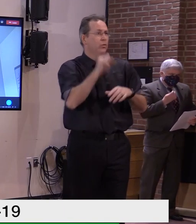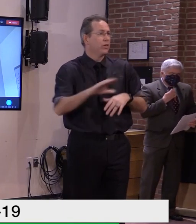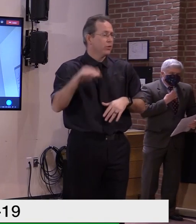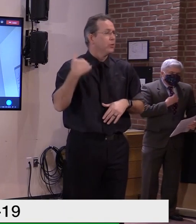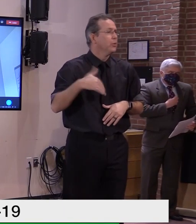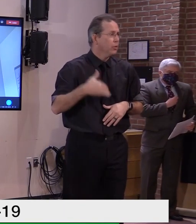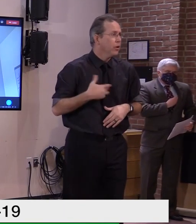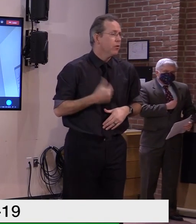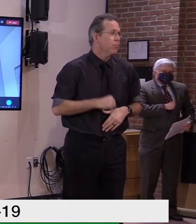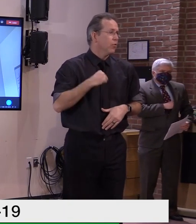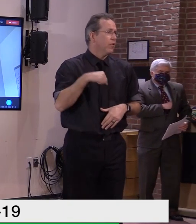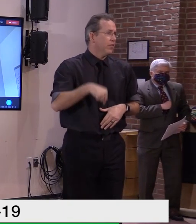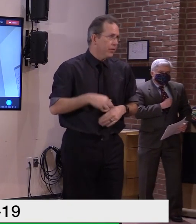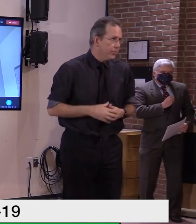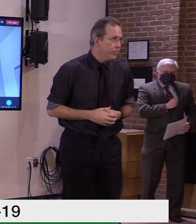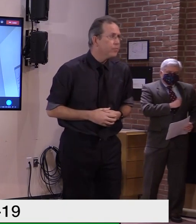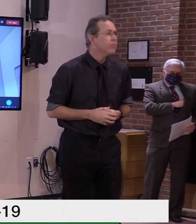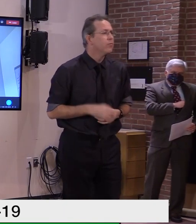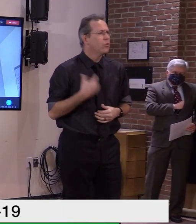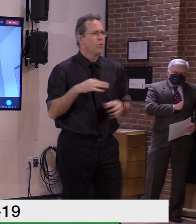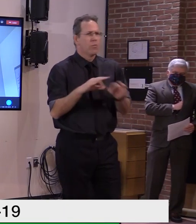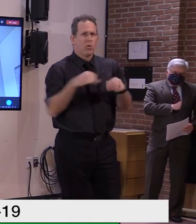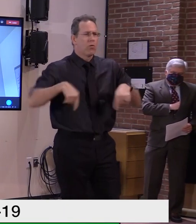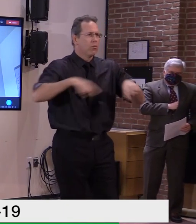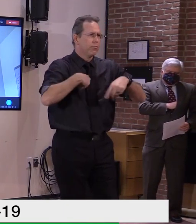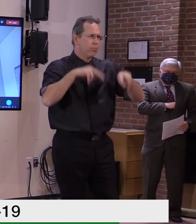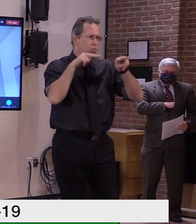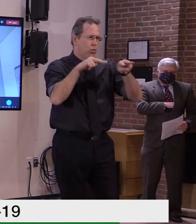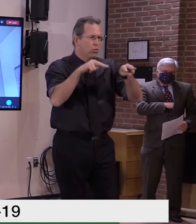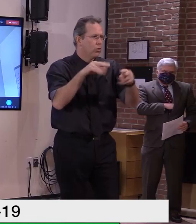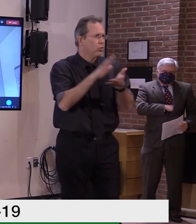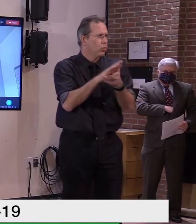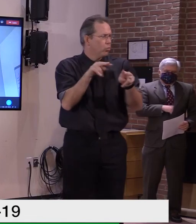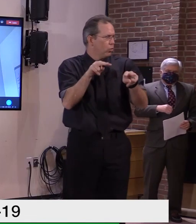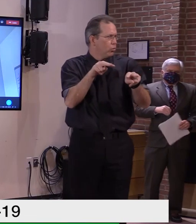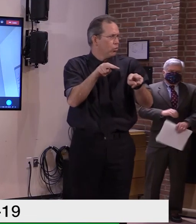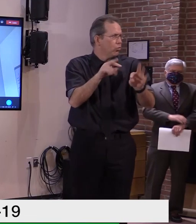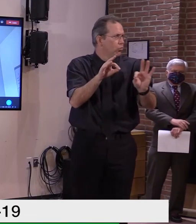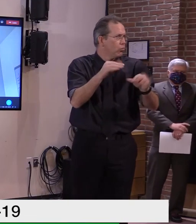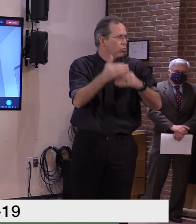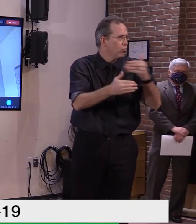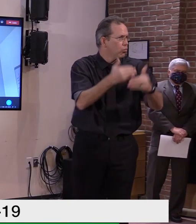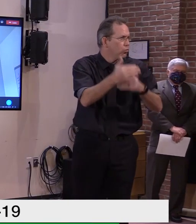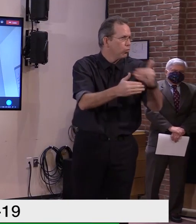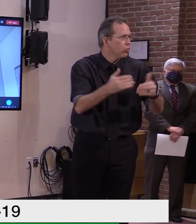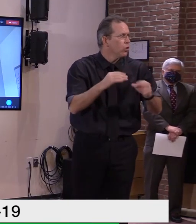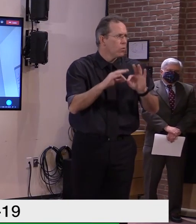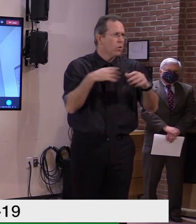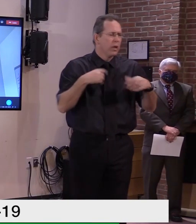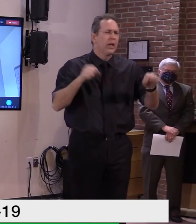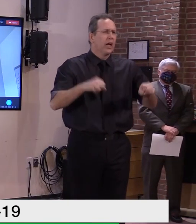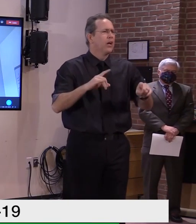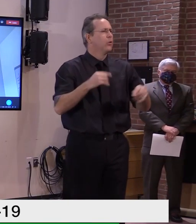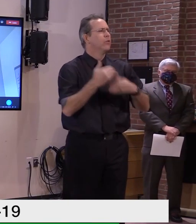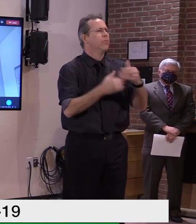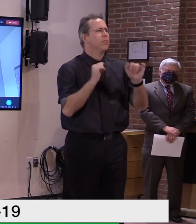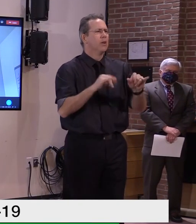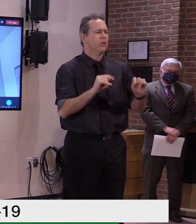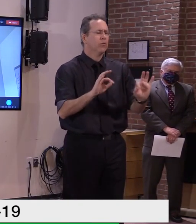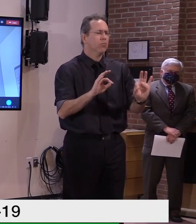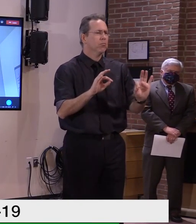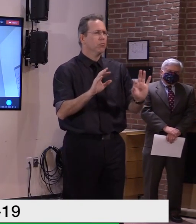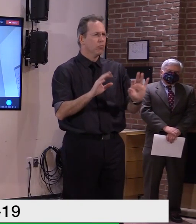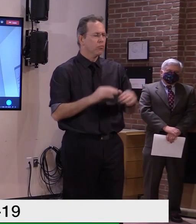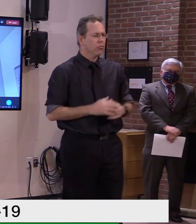the starting point as we contemplate our next steps. This reminds me of where we were in the summer when we were starting the